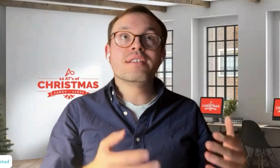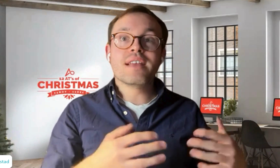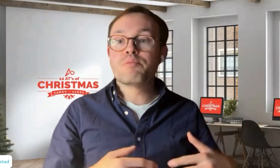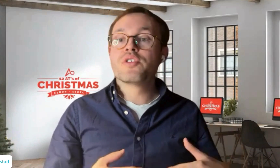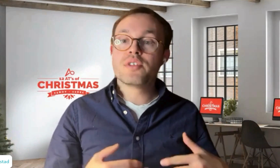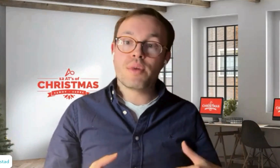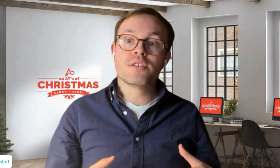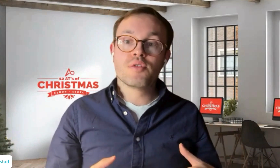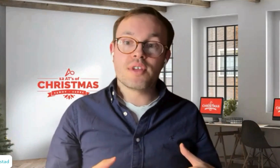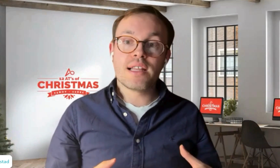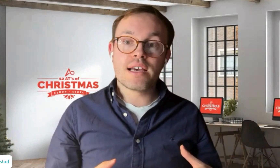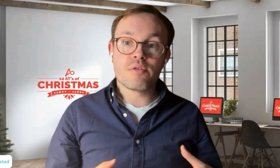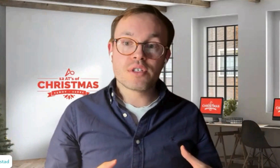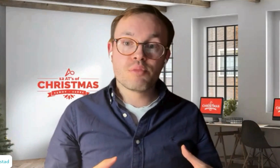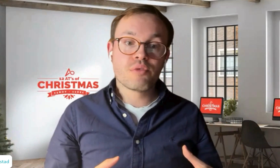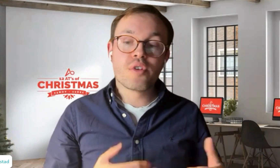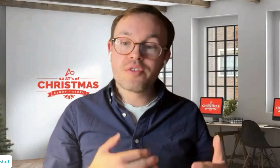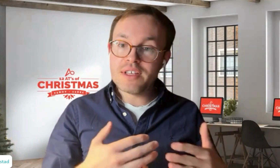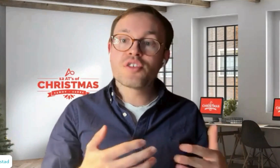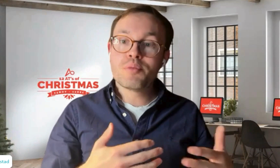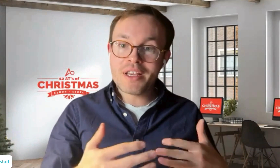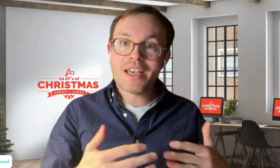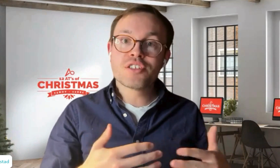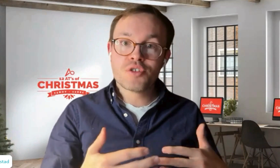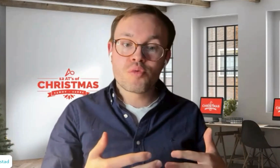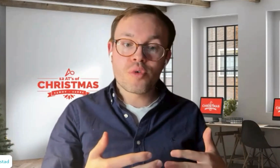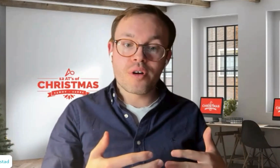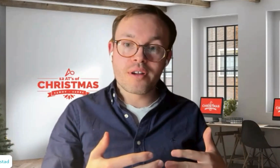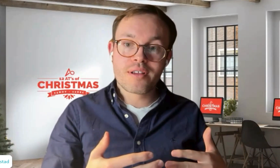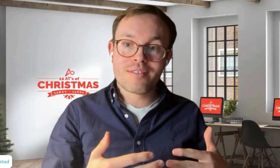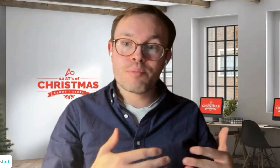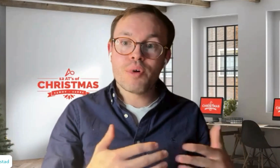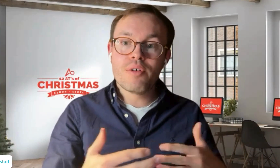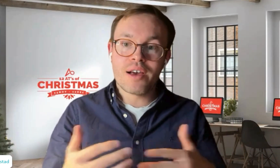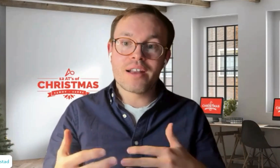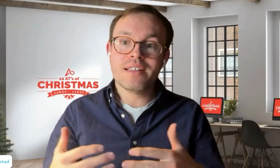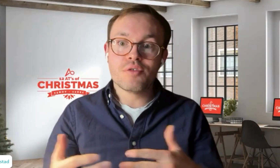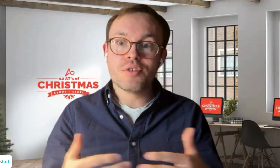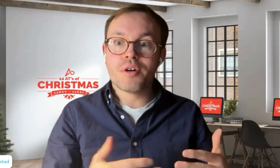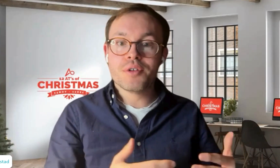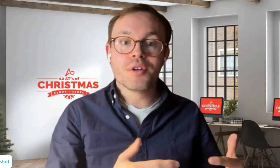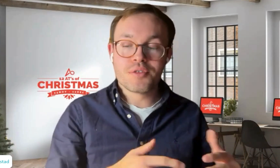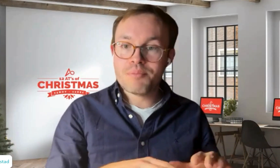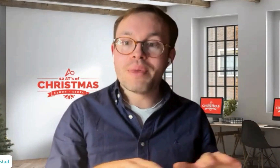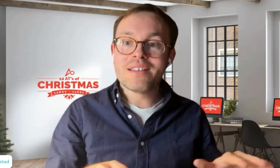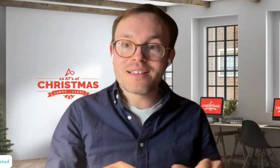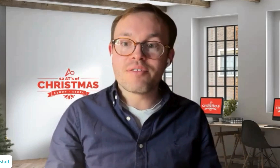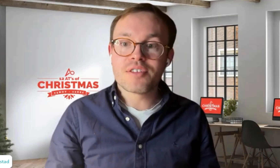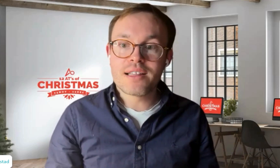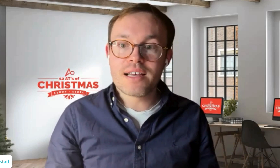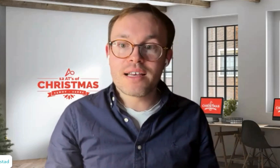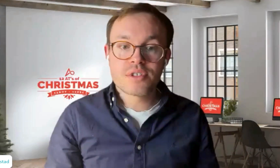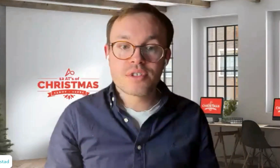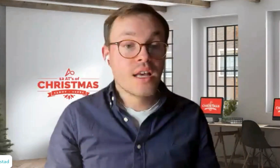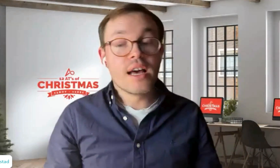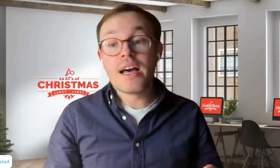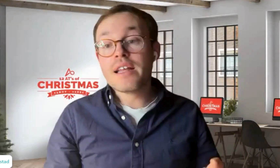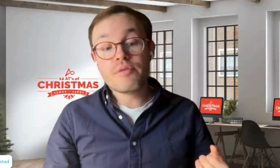that person might know sign language, but for this communication to work, we both kind of need to know, some base level sign language. And if you want